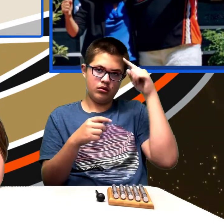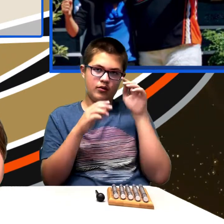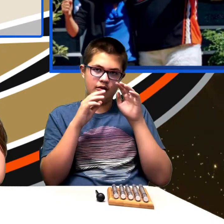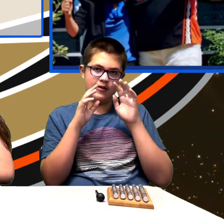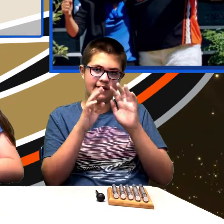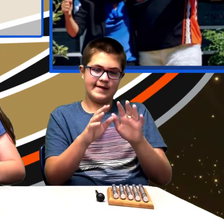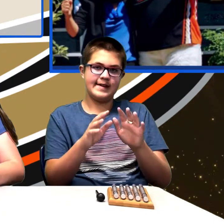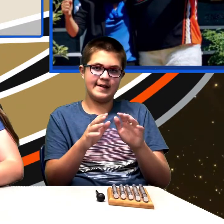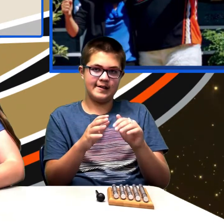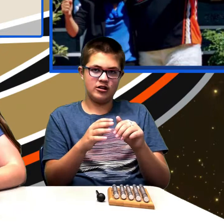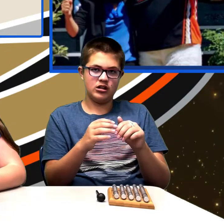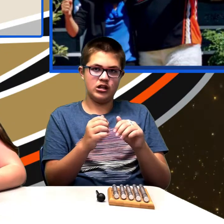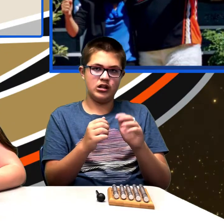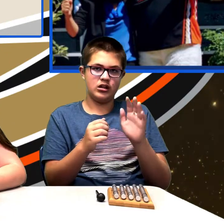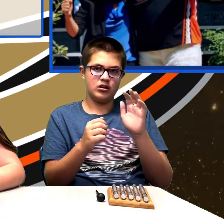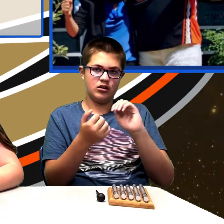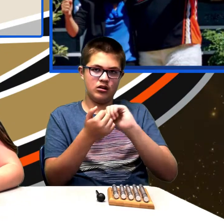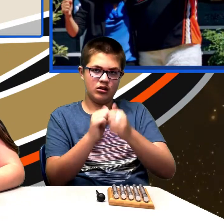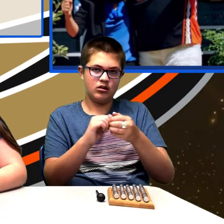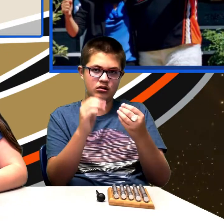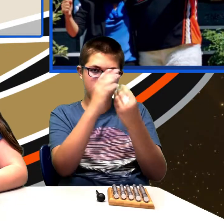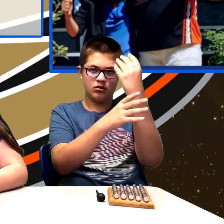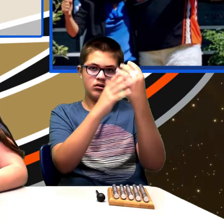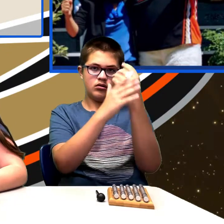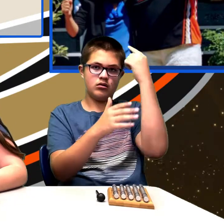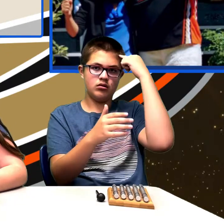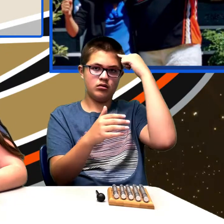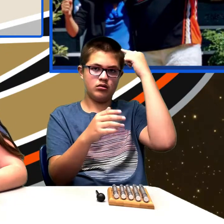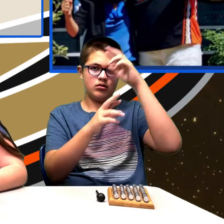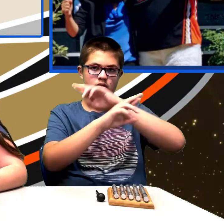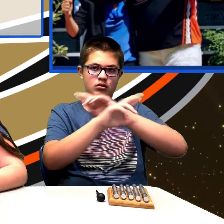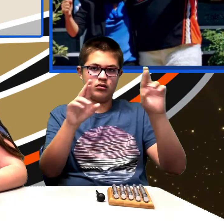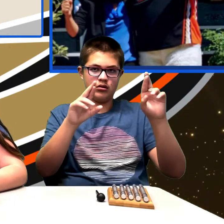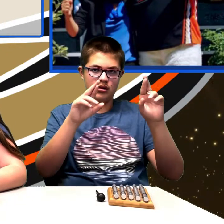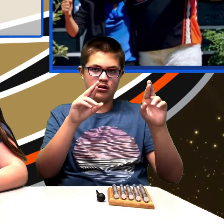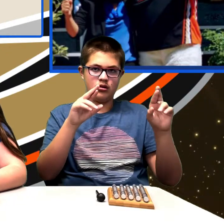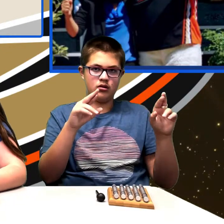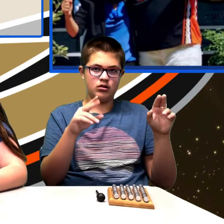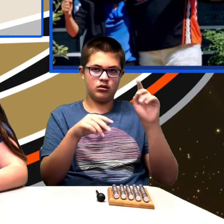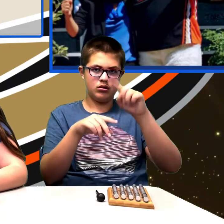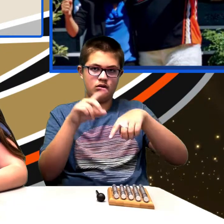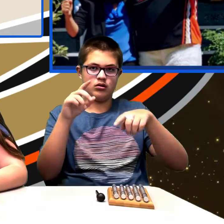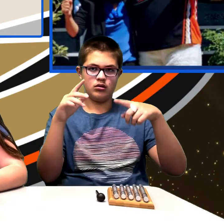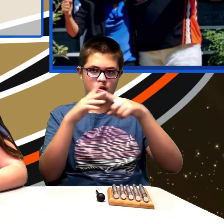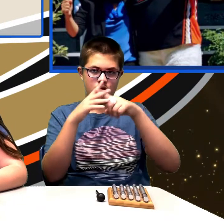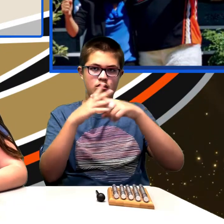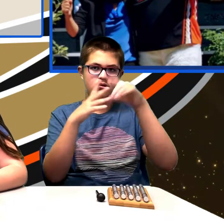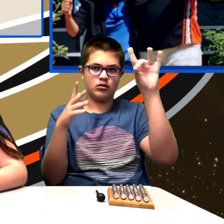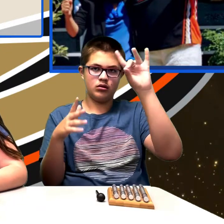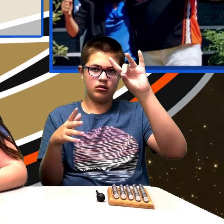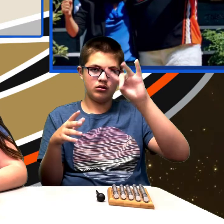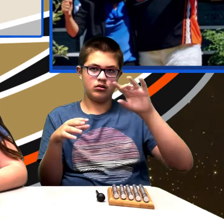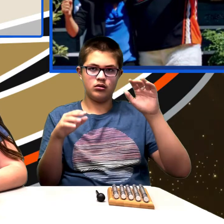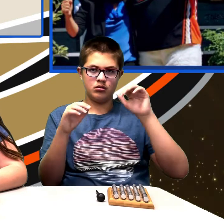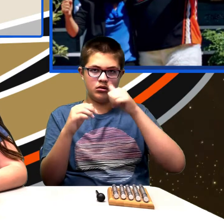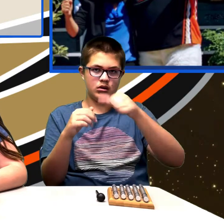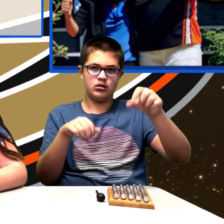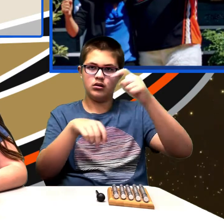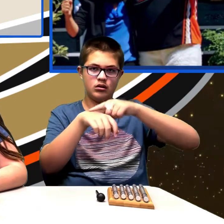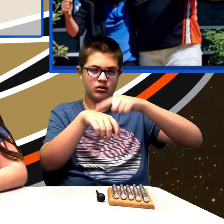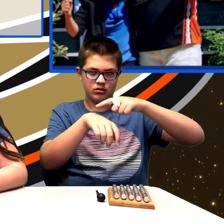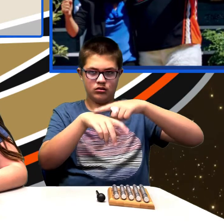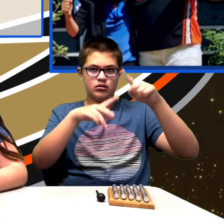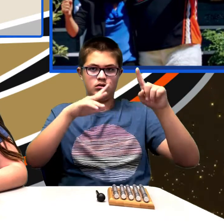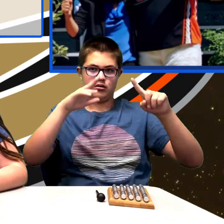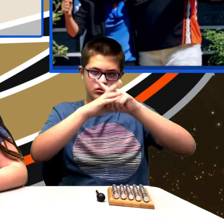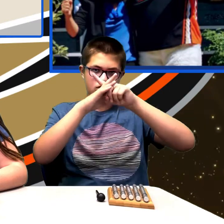How is that for an instant growth mindset? If you can't make it early, like 8 o'clock, come by any time, even